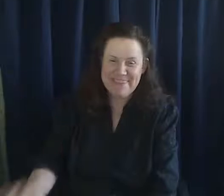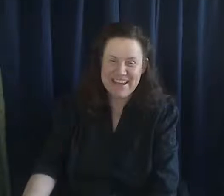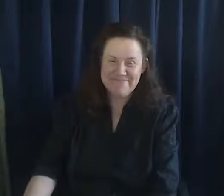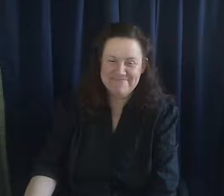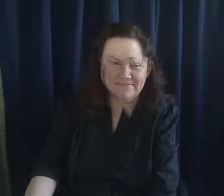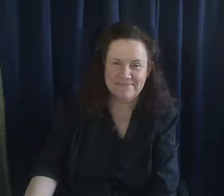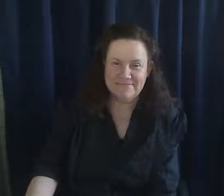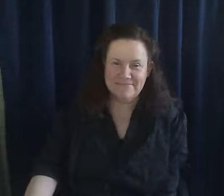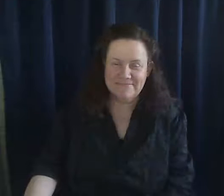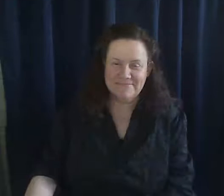Bye.